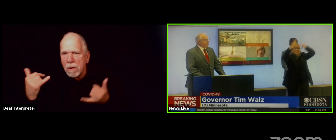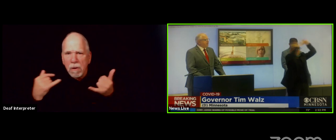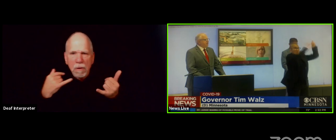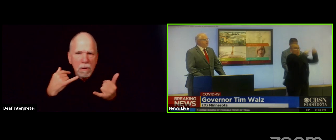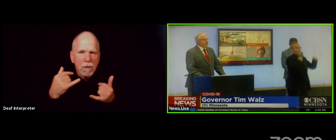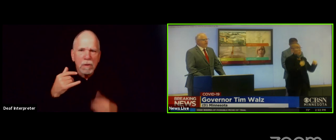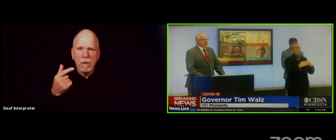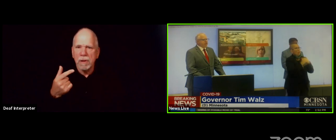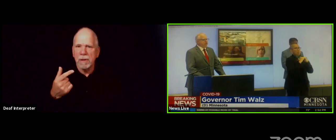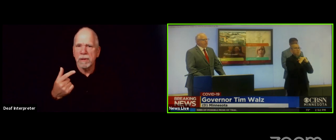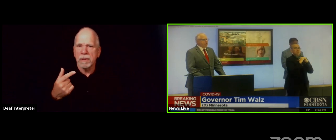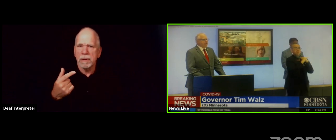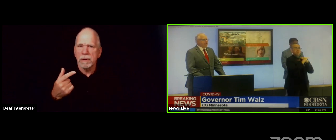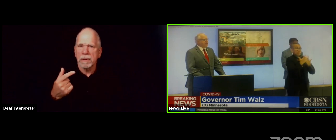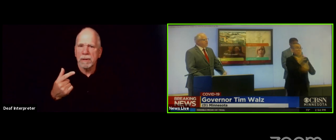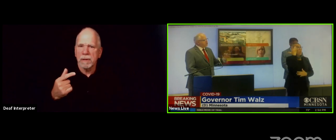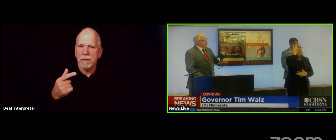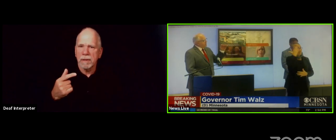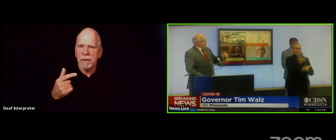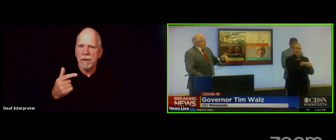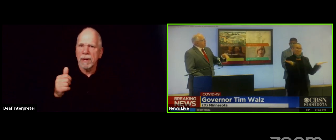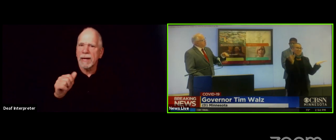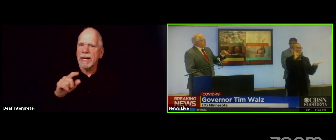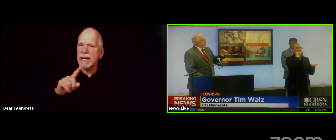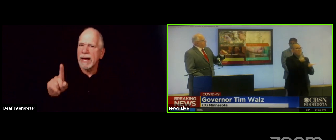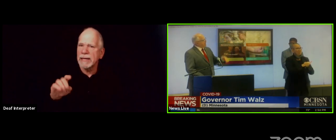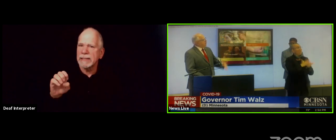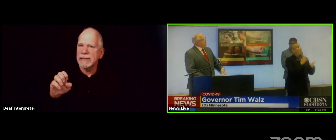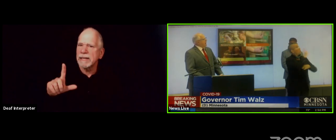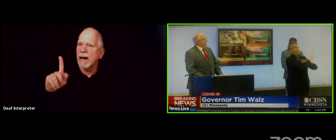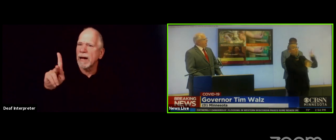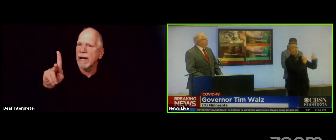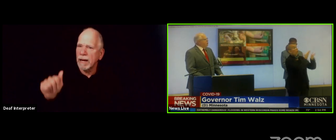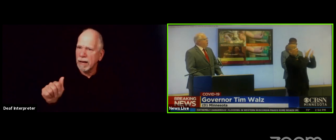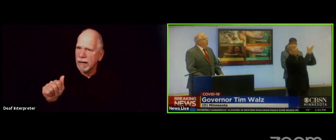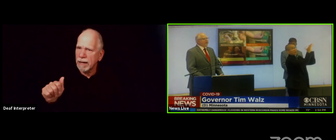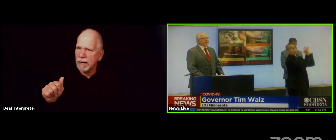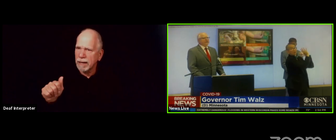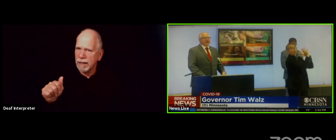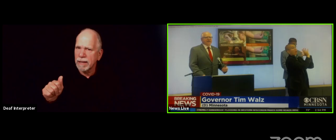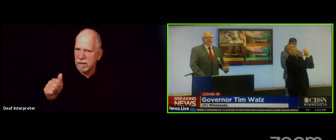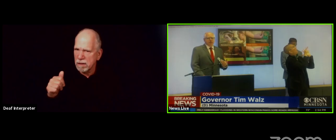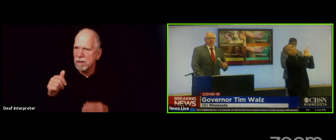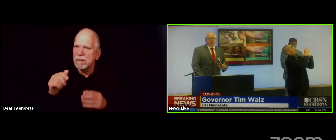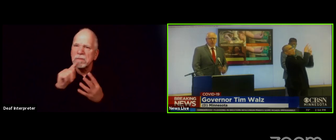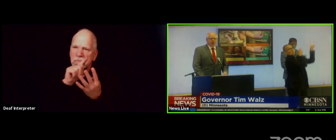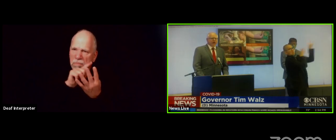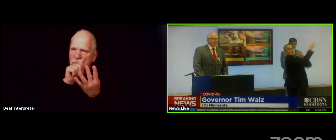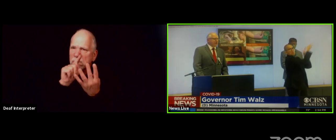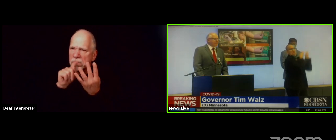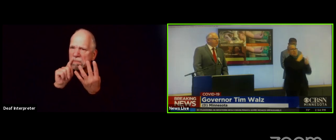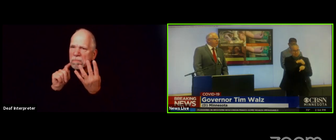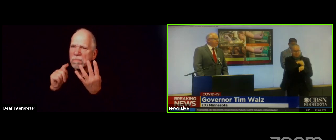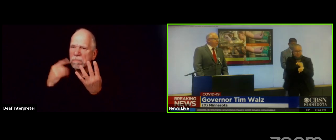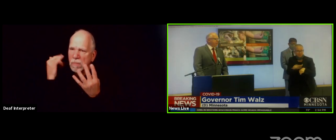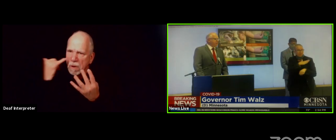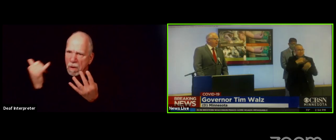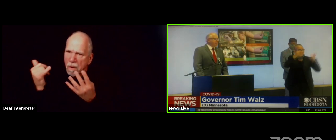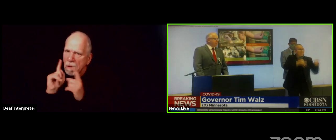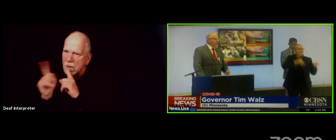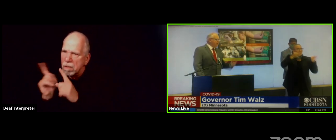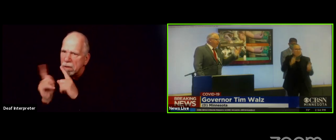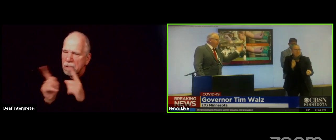to believe we see other parts of the world have made decisions that have flattened this curve, got them way back down. We need to take the approaches that work. And here in Minnesota, one of those